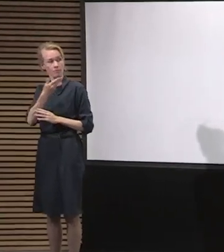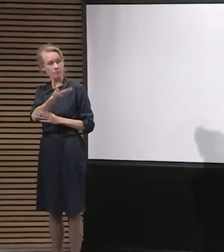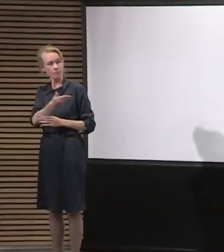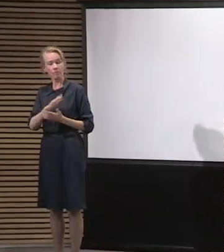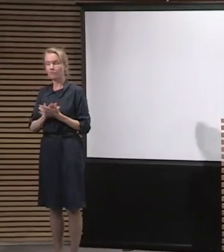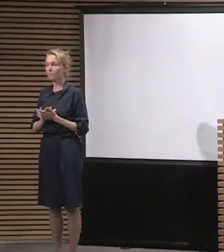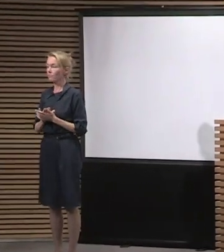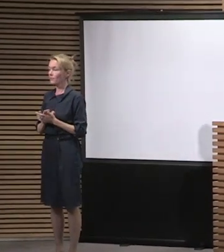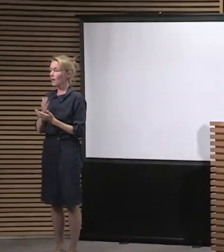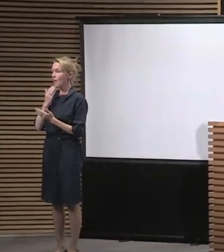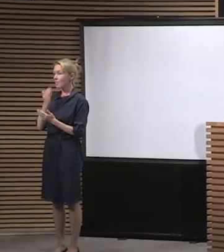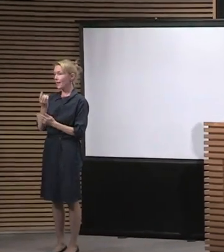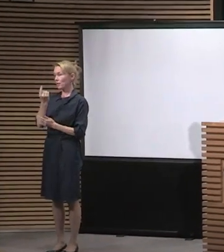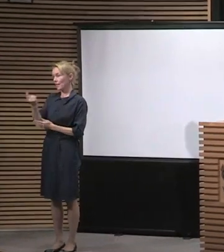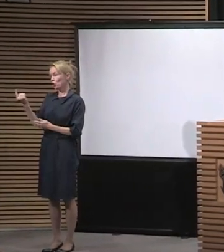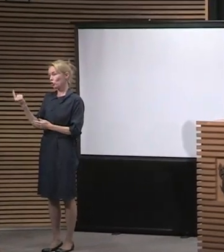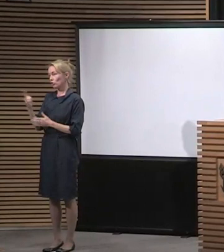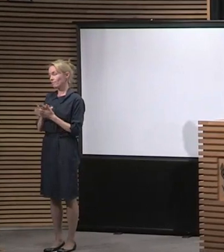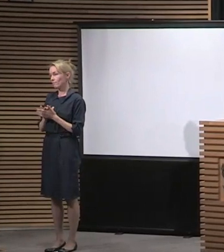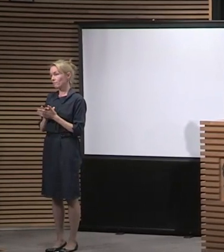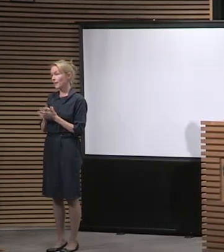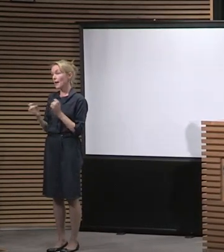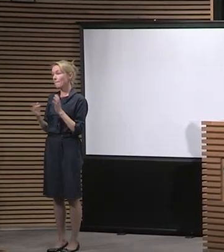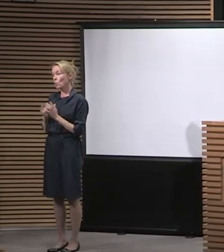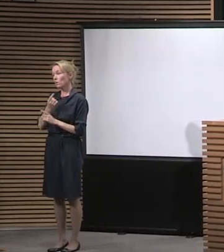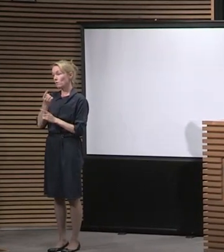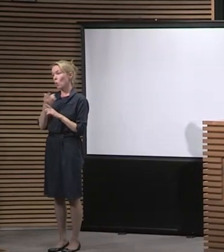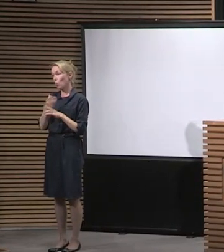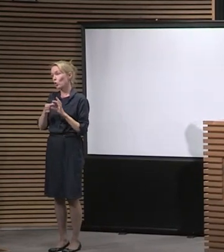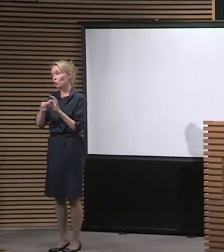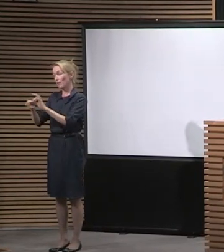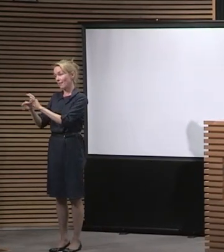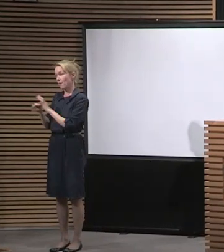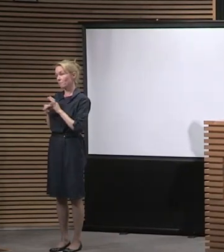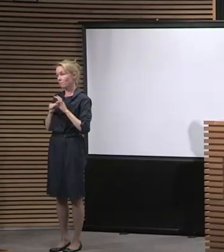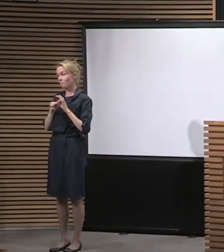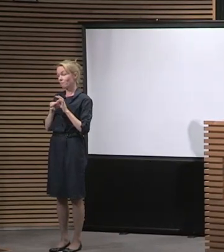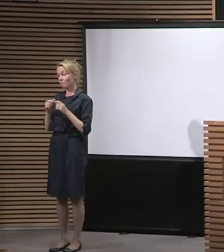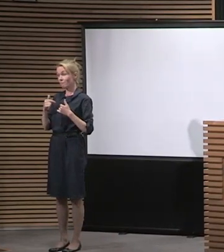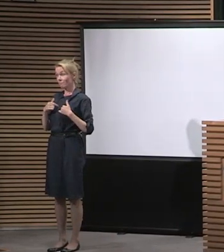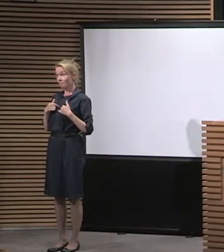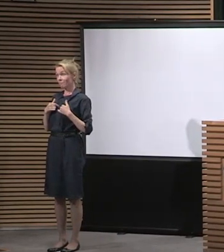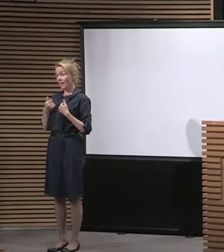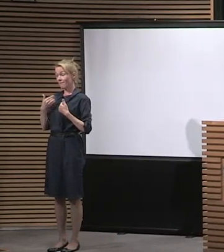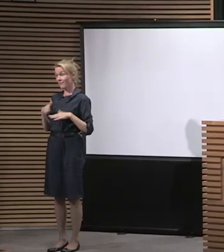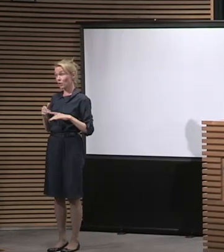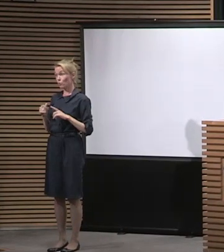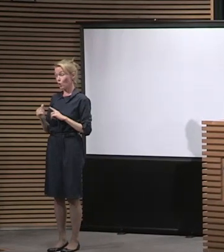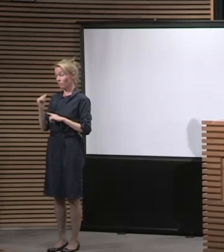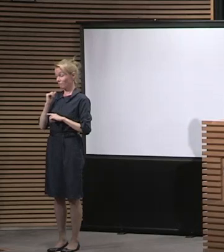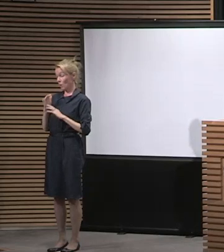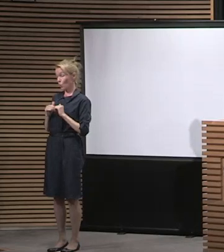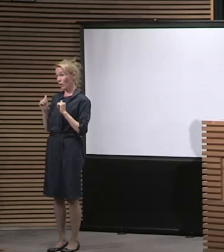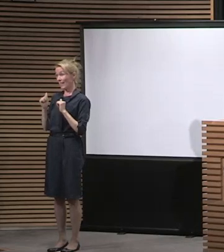The small things we do as individuals make a real difference. I saw this in action firsthand on one of the few times I've been out